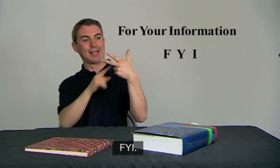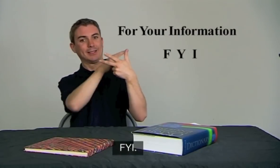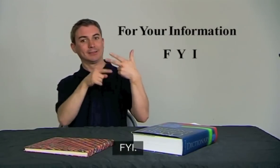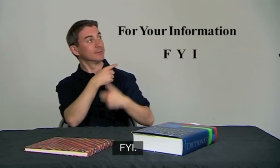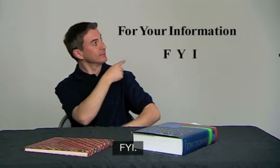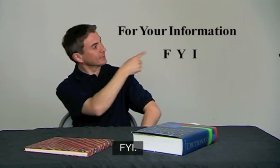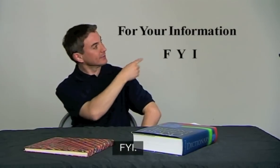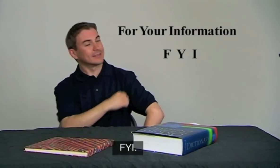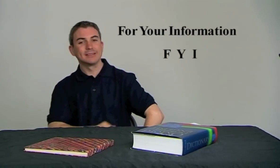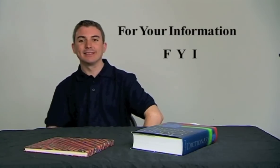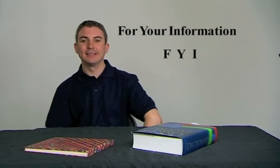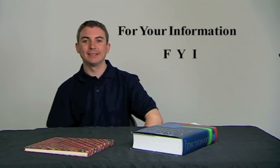FYI.